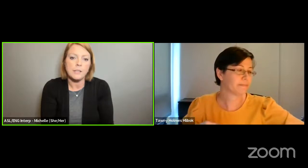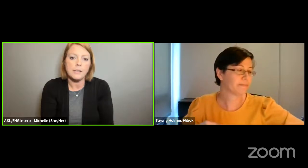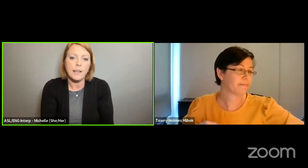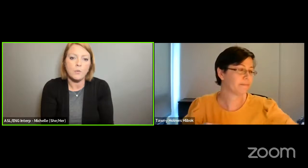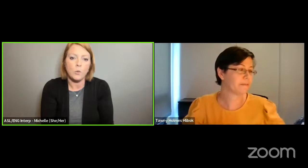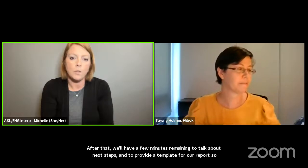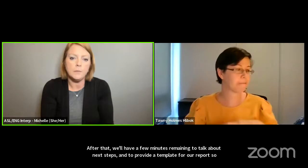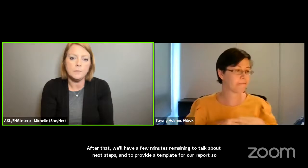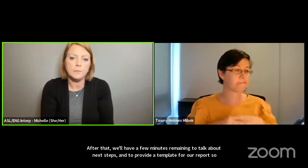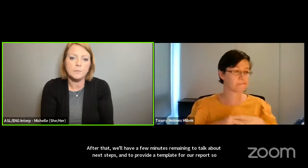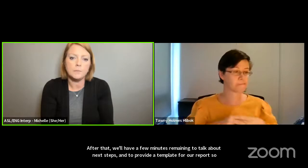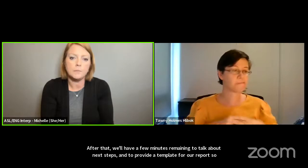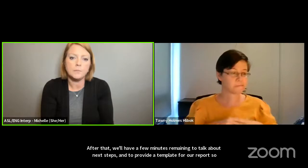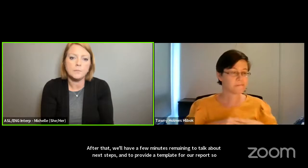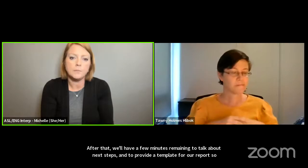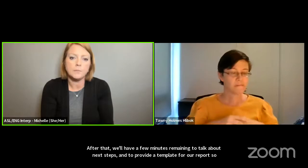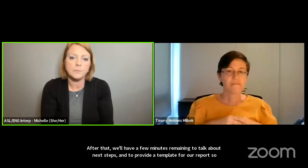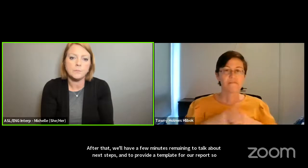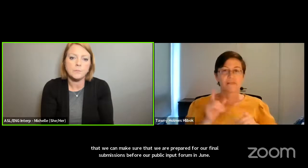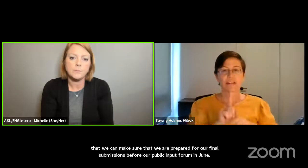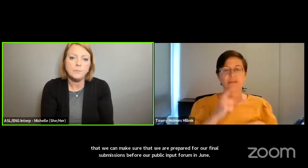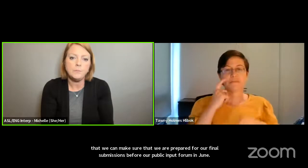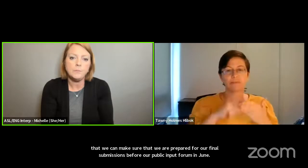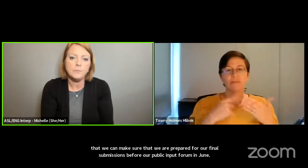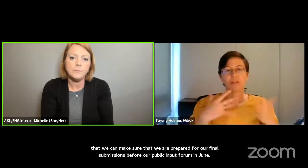We are now on slide 4.